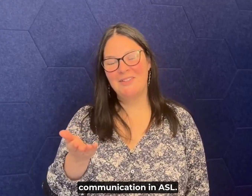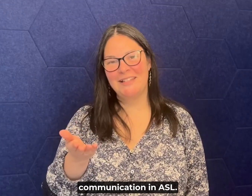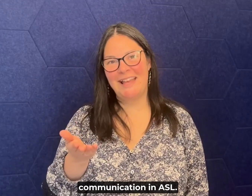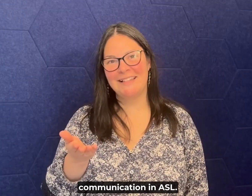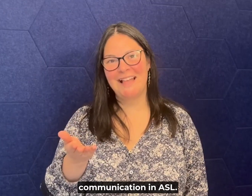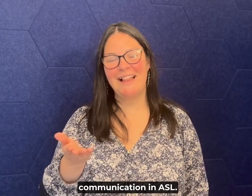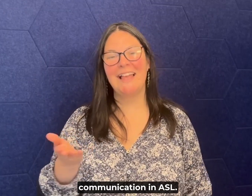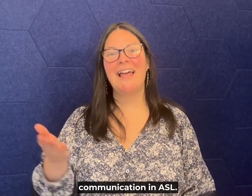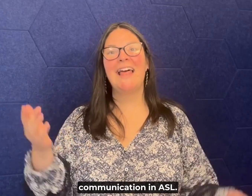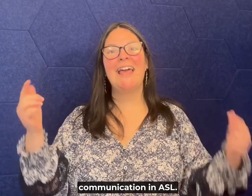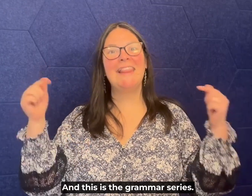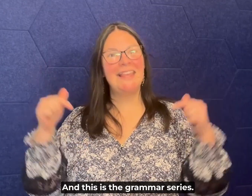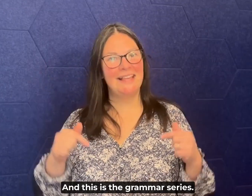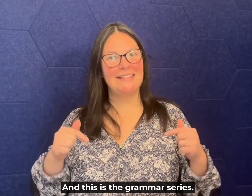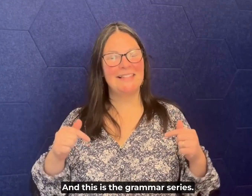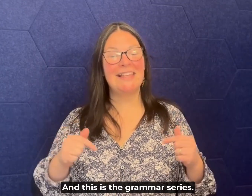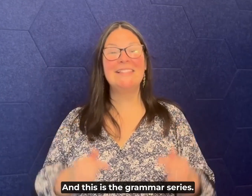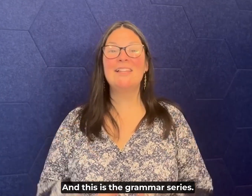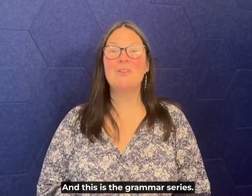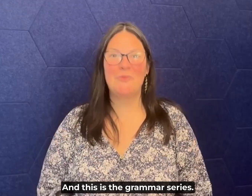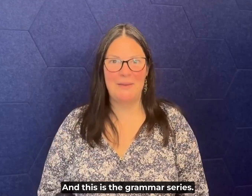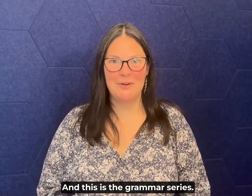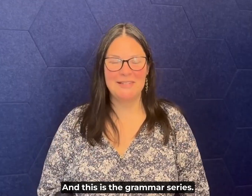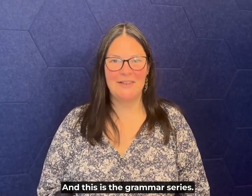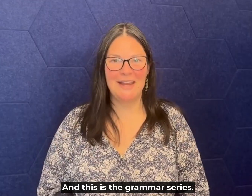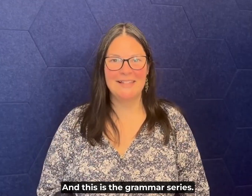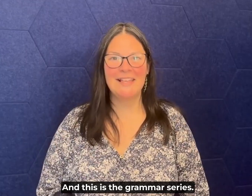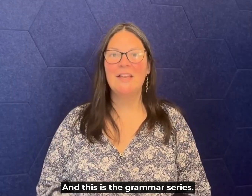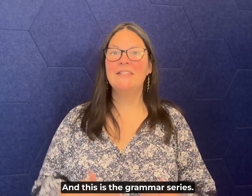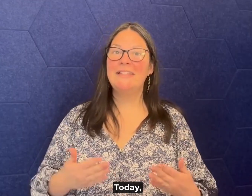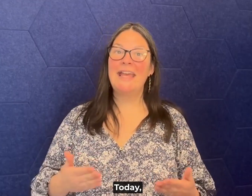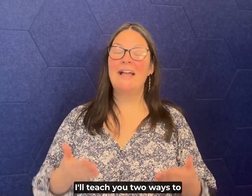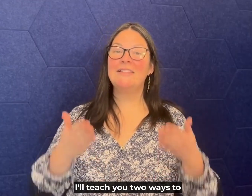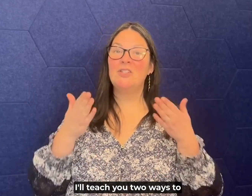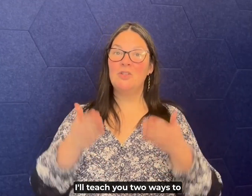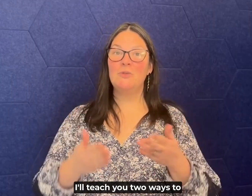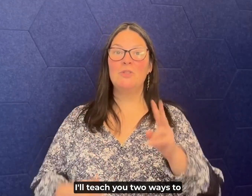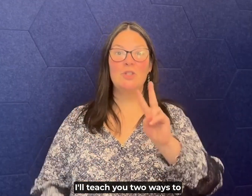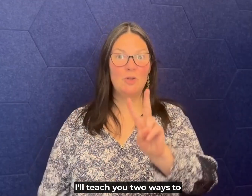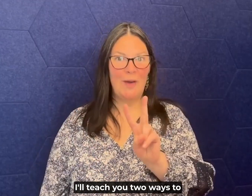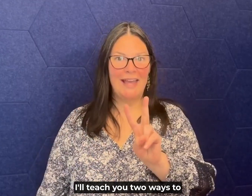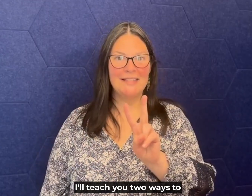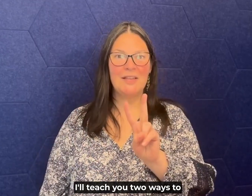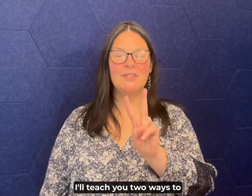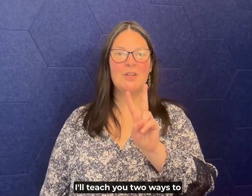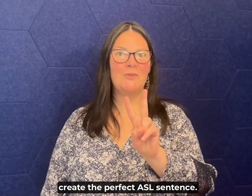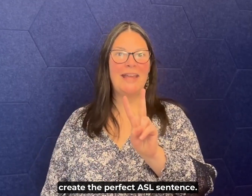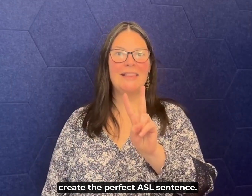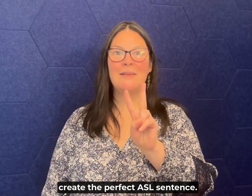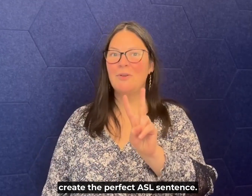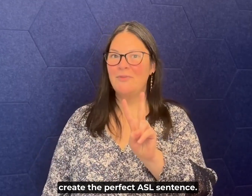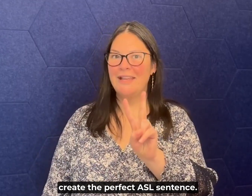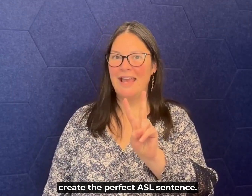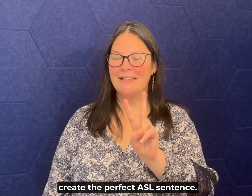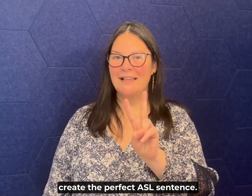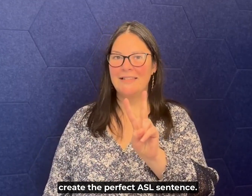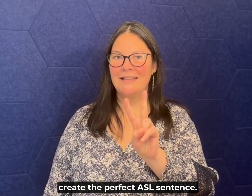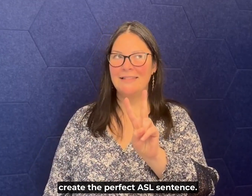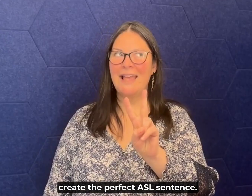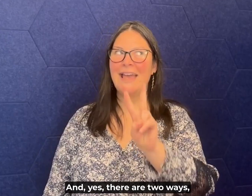in ASL. And this is the Grammar Series. Today, I'll teach you 2 ways to create the perfect ASL sentence. And